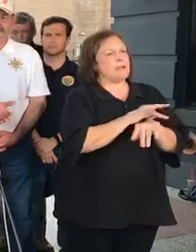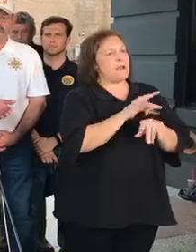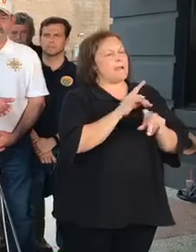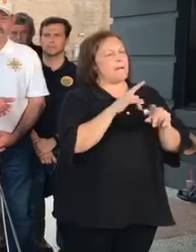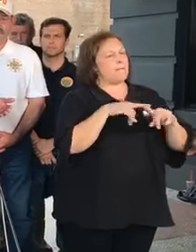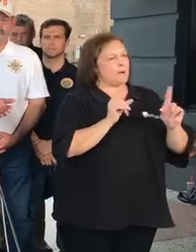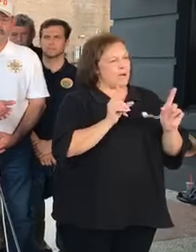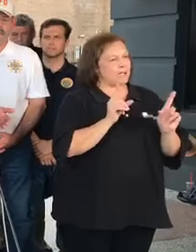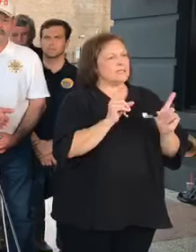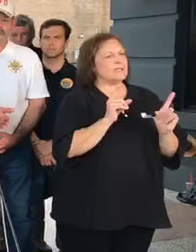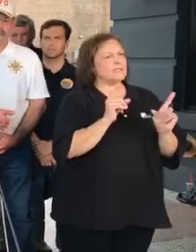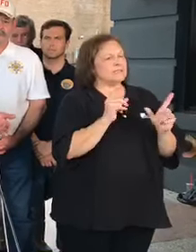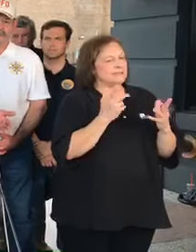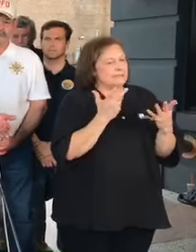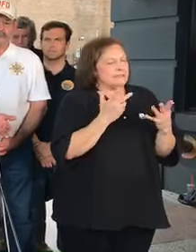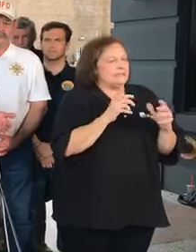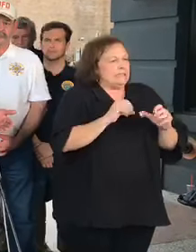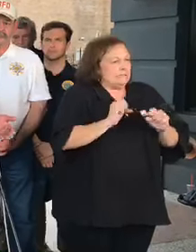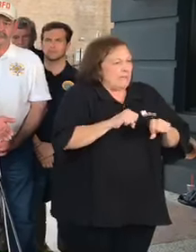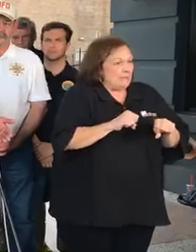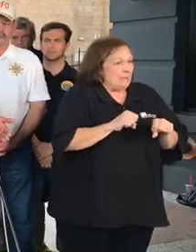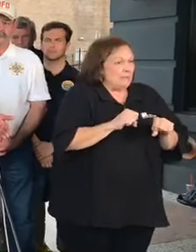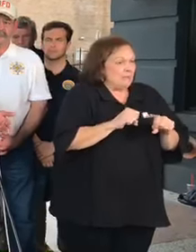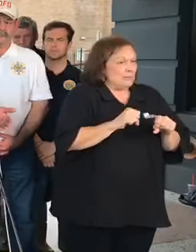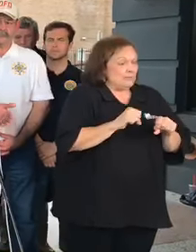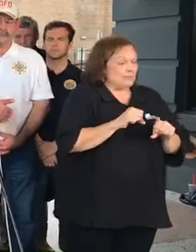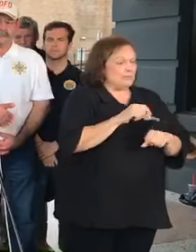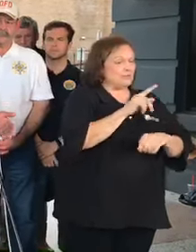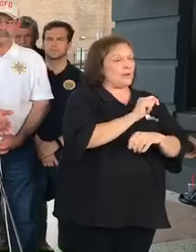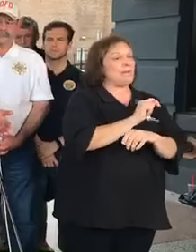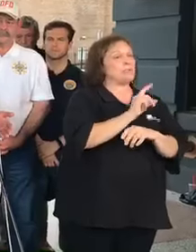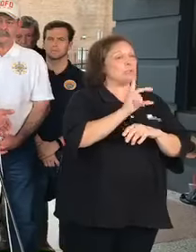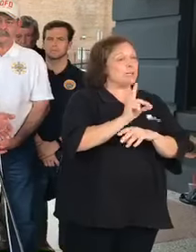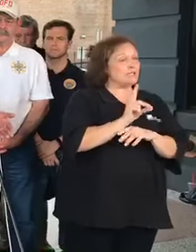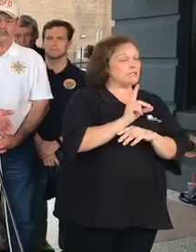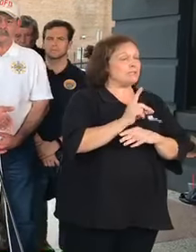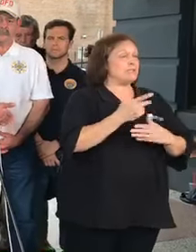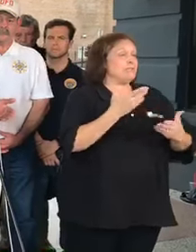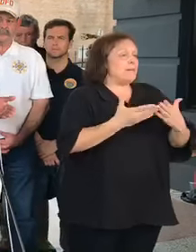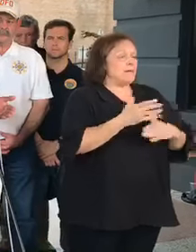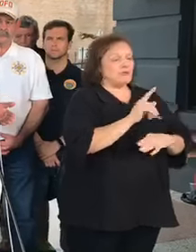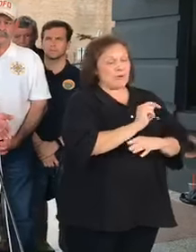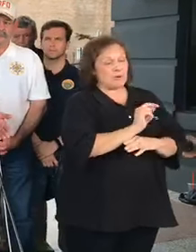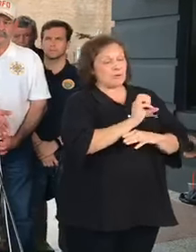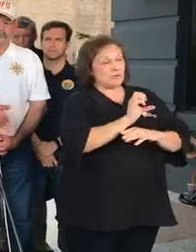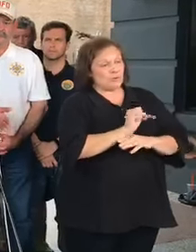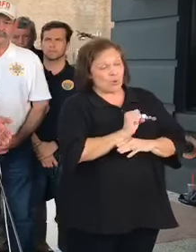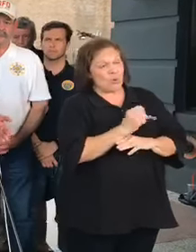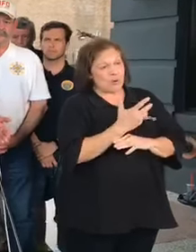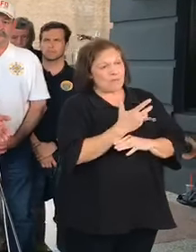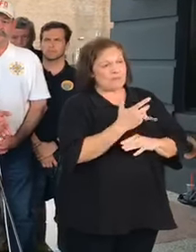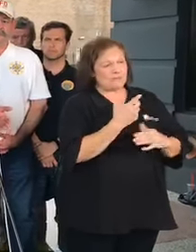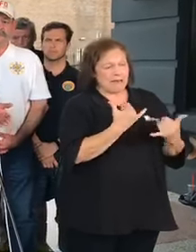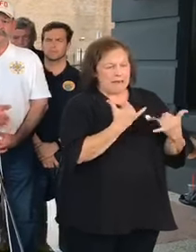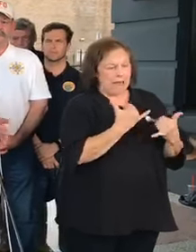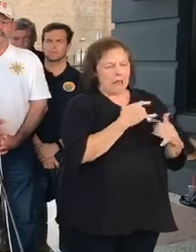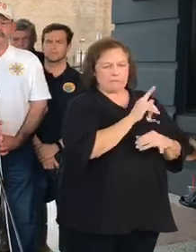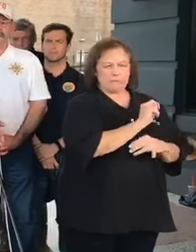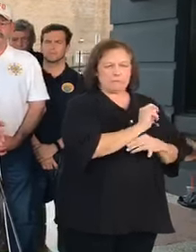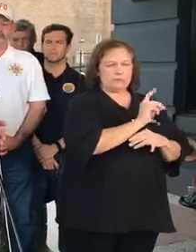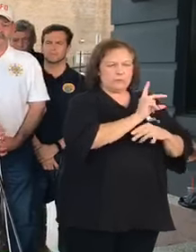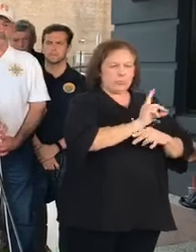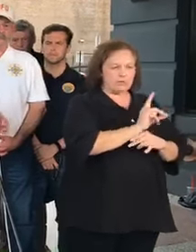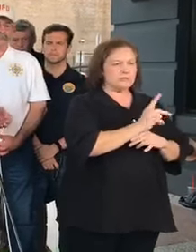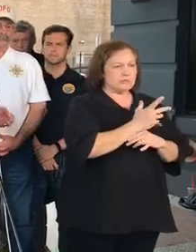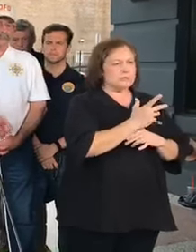saying this could be a potential tropical depression, maybe a tropical storm. They're looking more at the depression. But with that, you